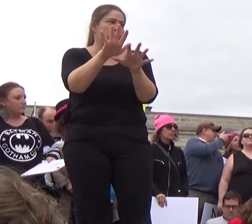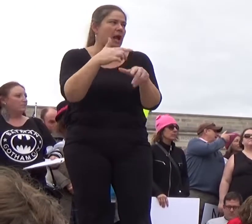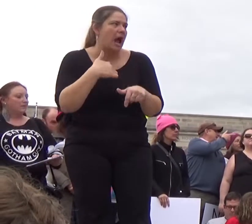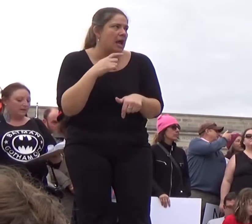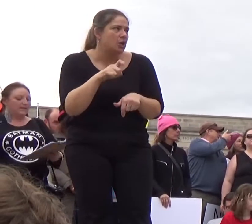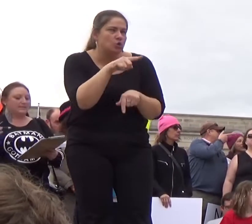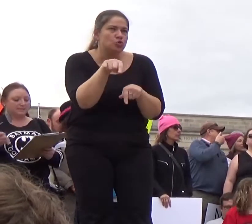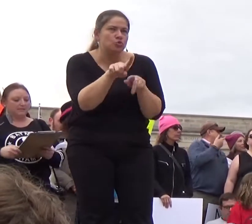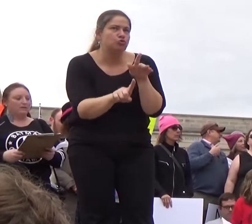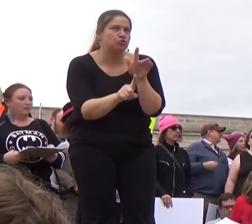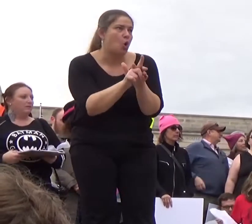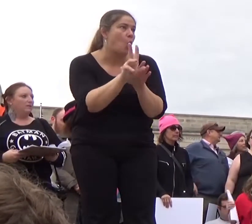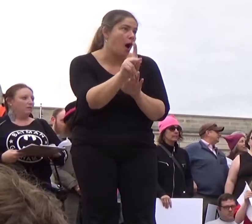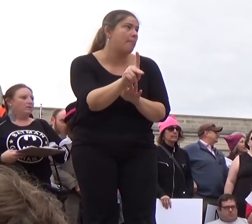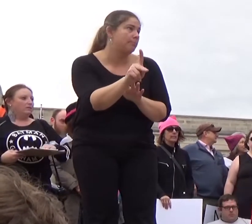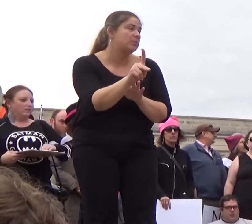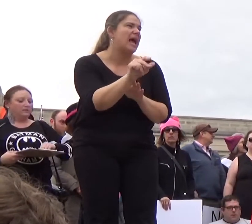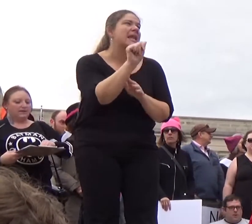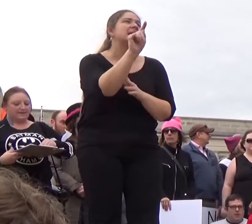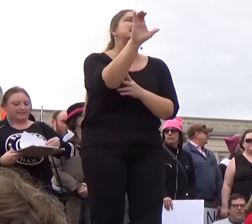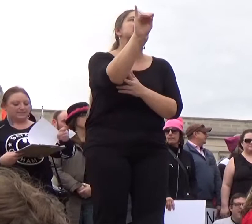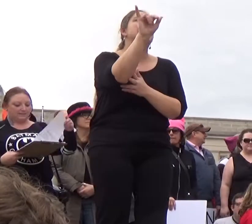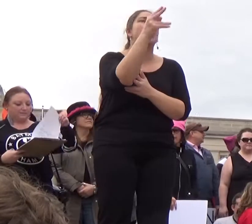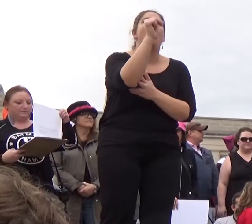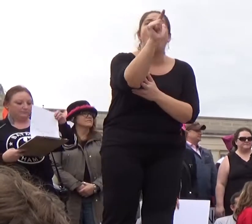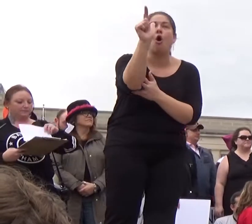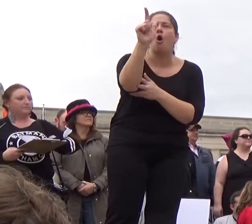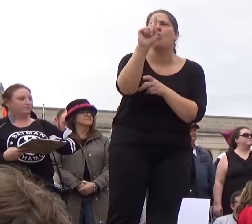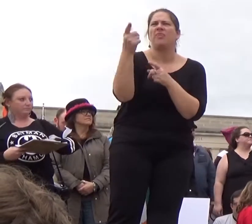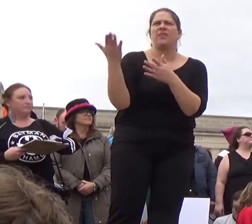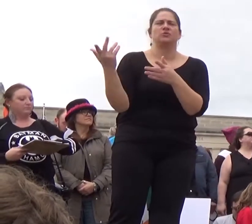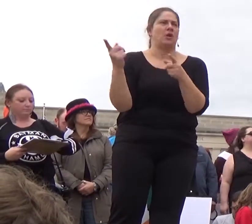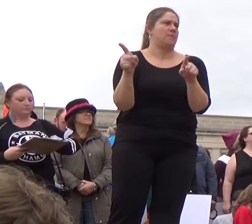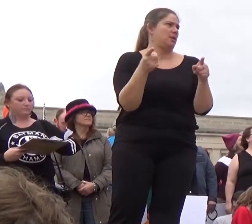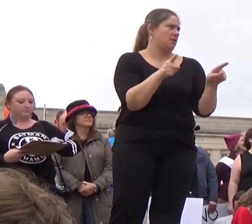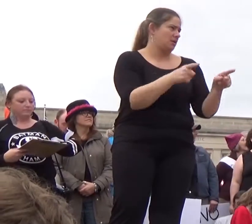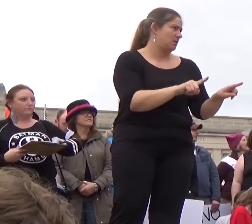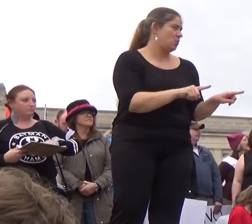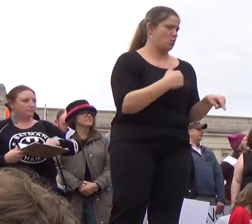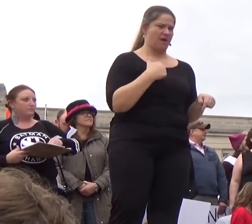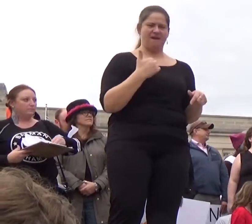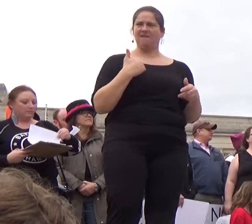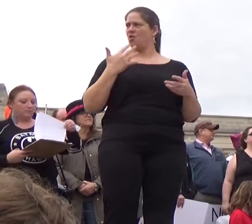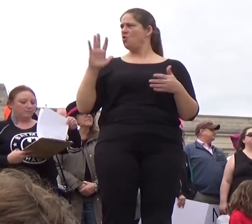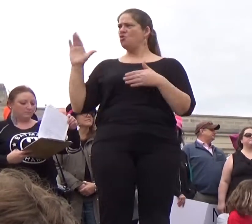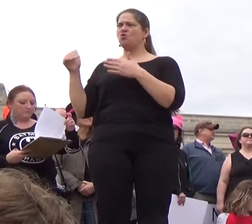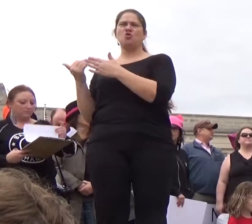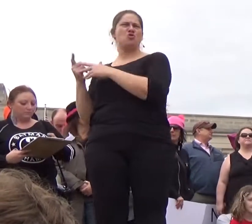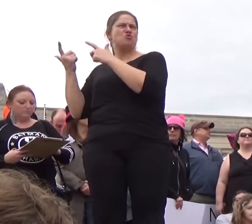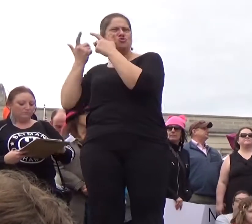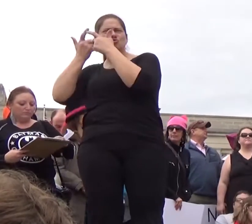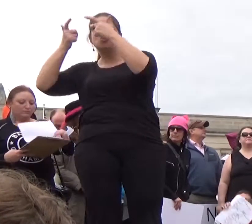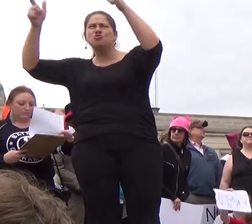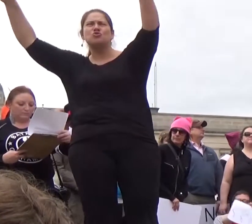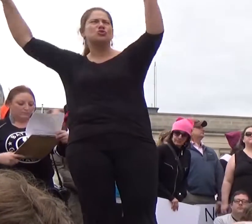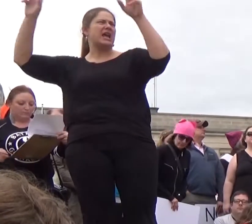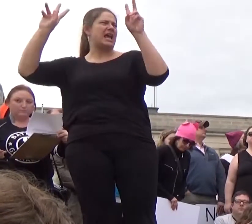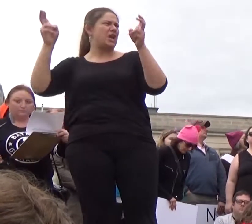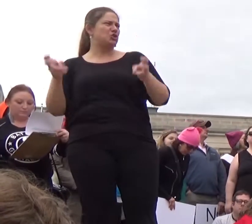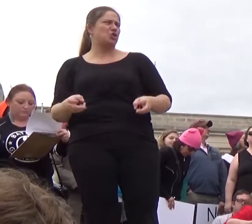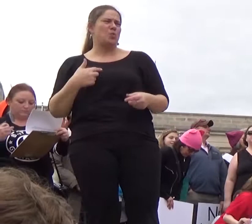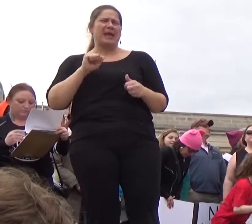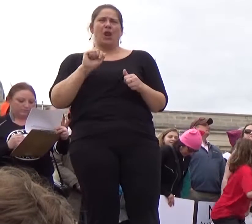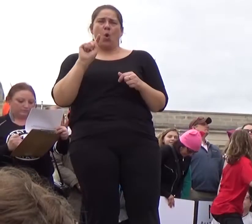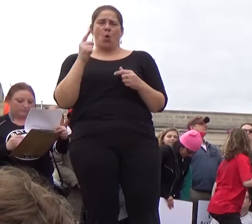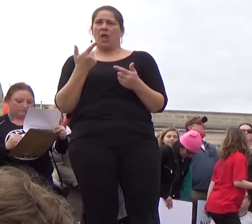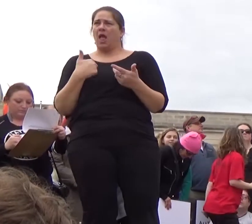you to show up at City Hall when things are going on. We've got all of these huge issues that we can only